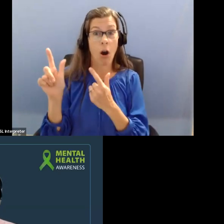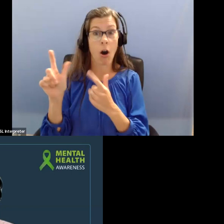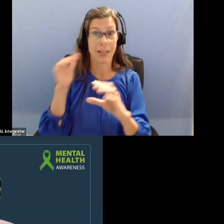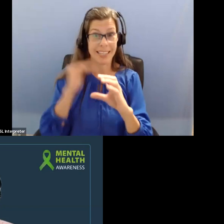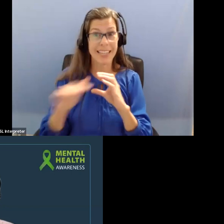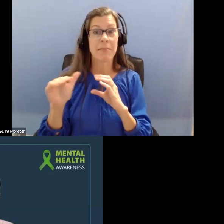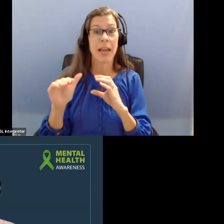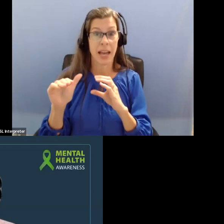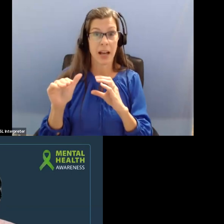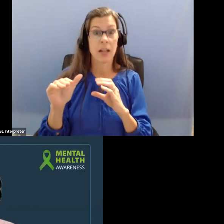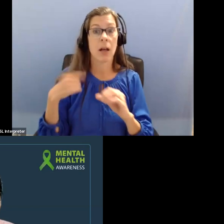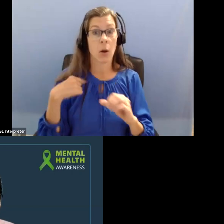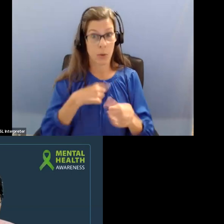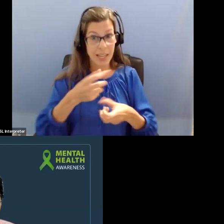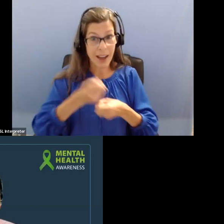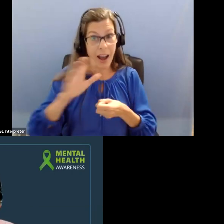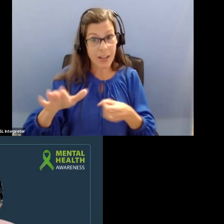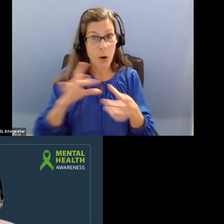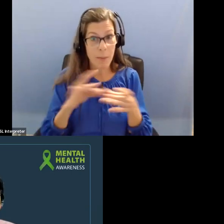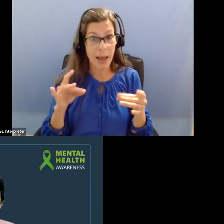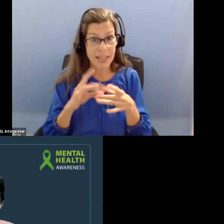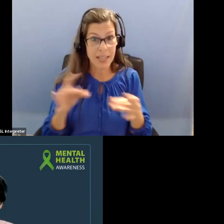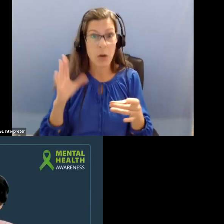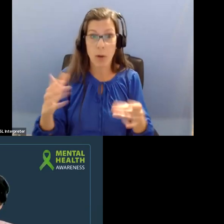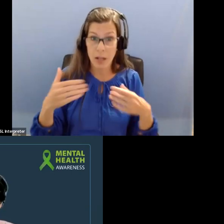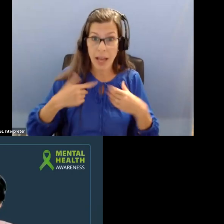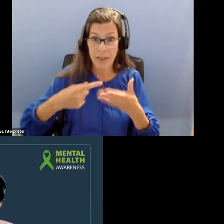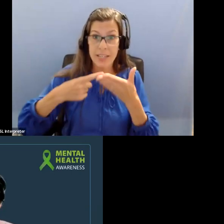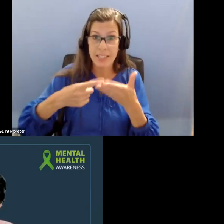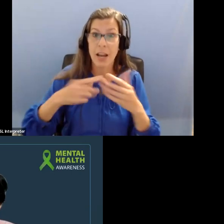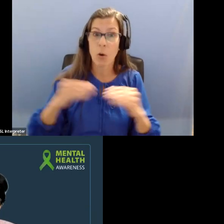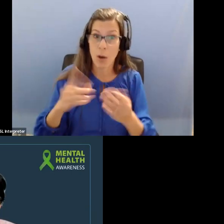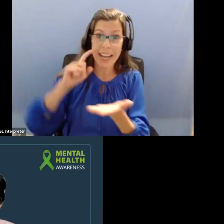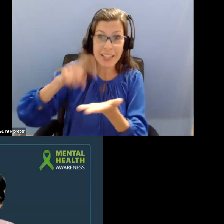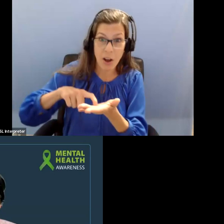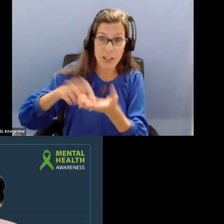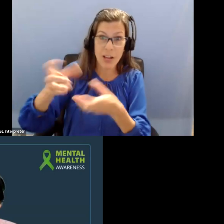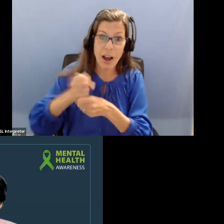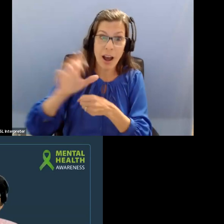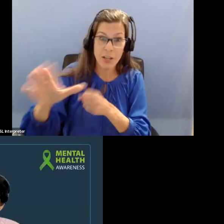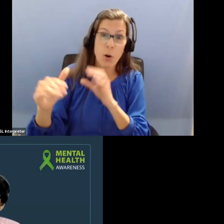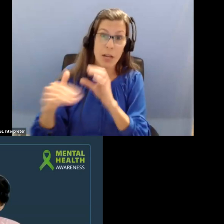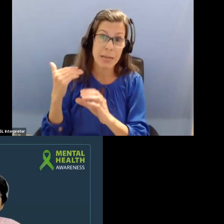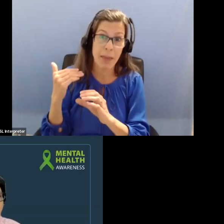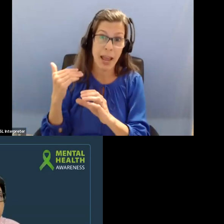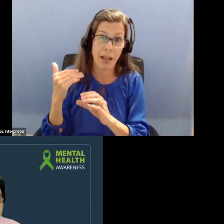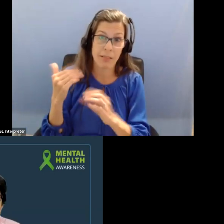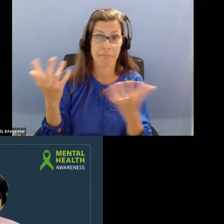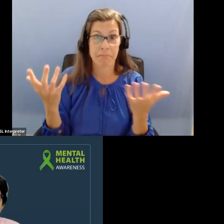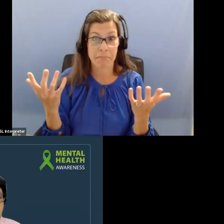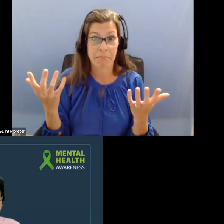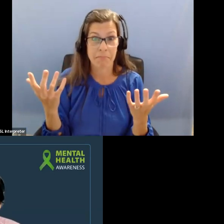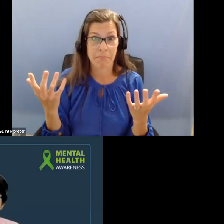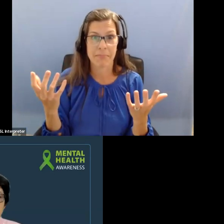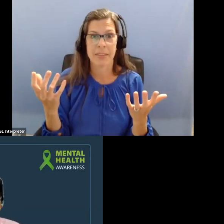have a conversation with you, you know, further, but we want to acknowledge we got this email. And that, I'm not saying